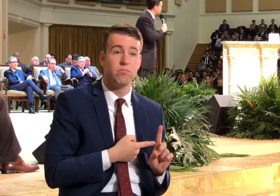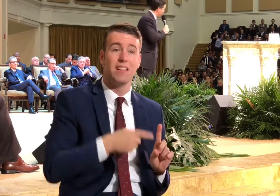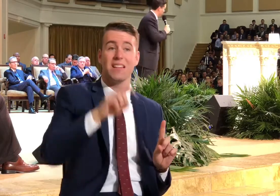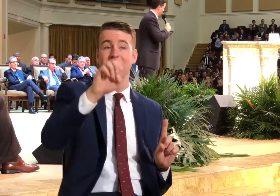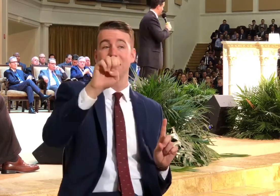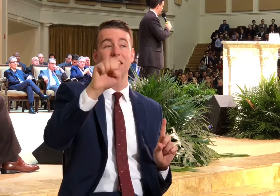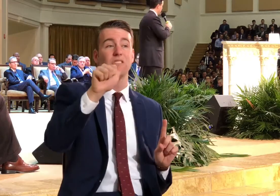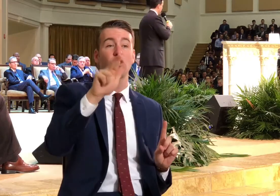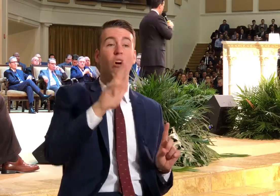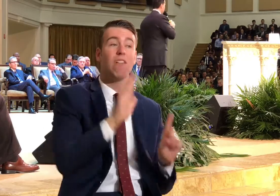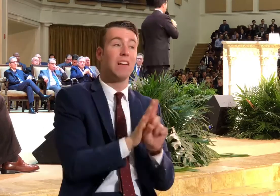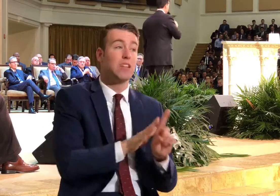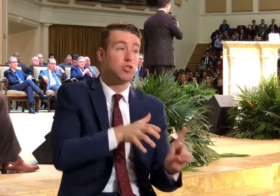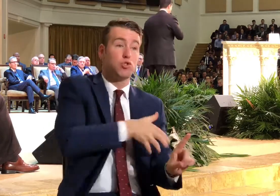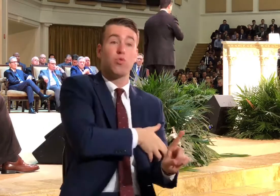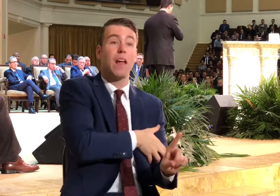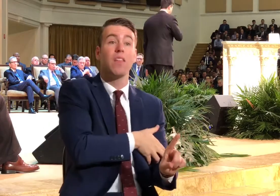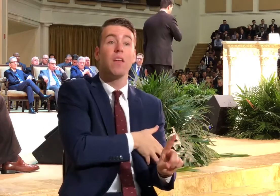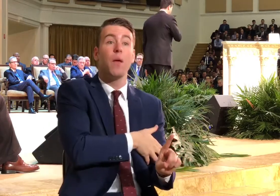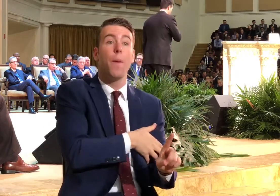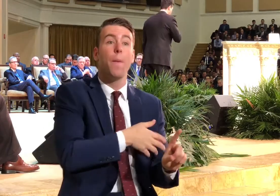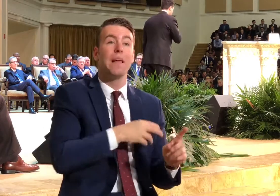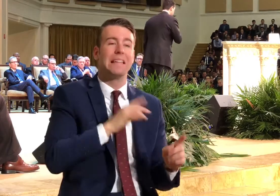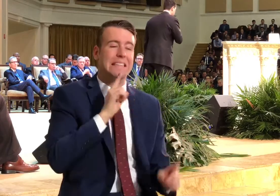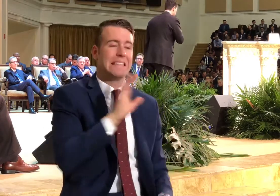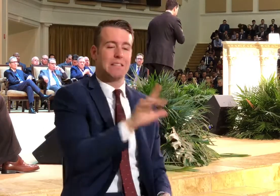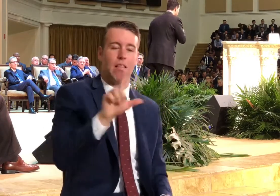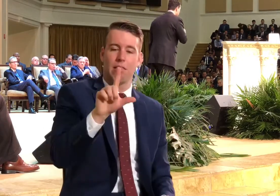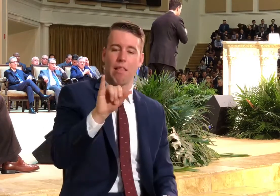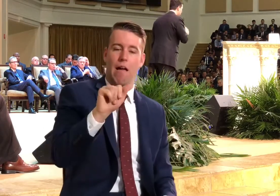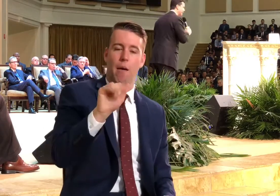Esau's strength is his liability.